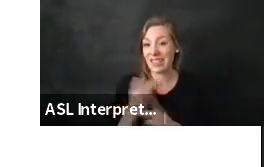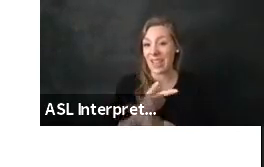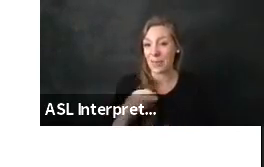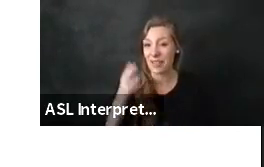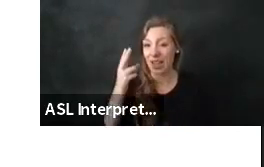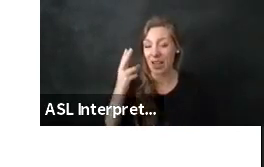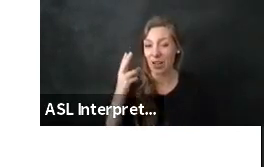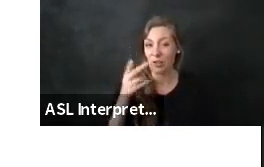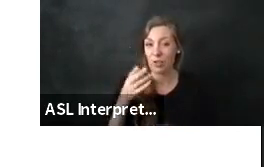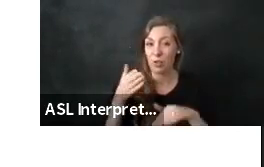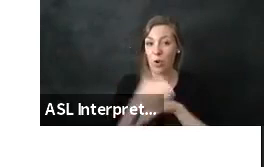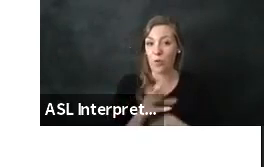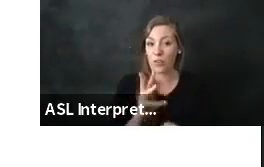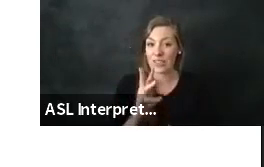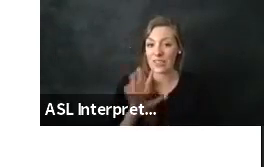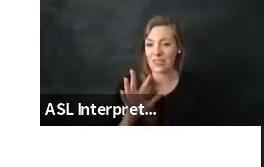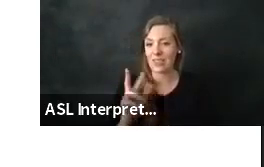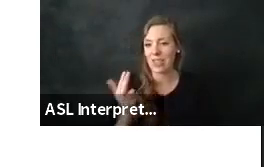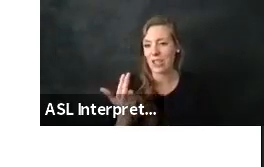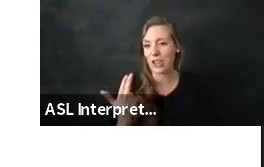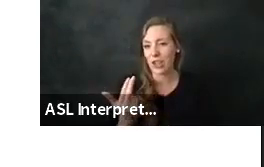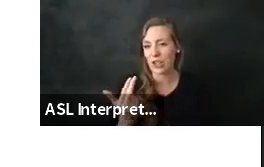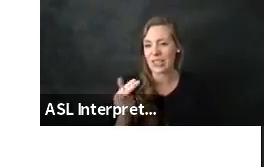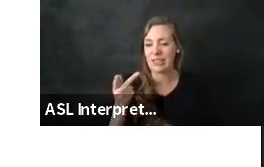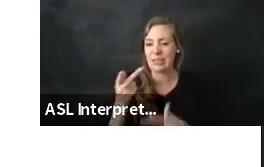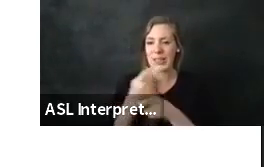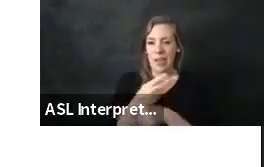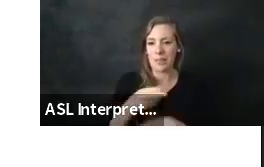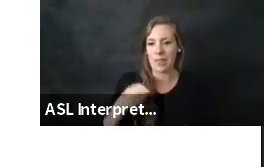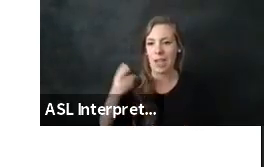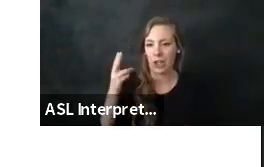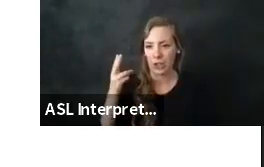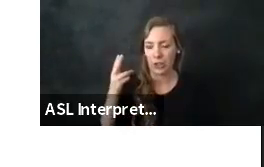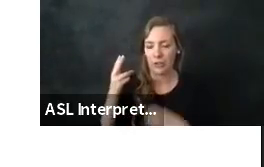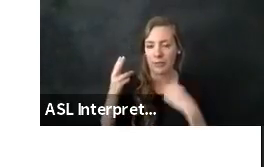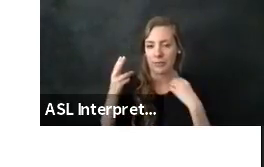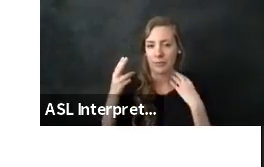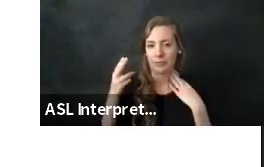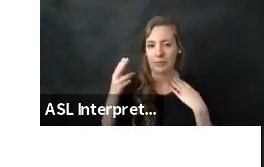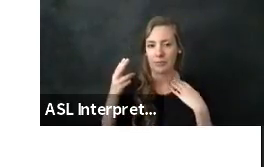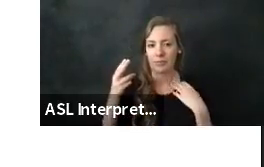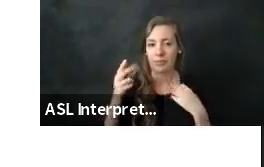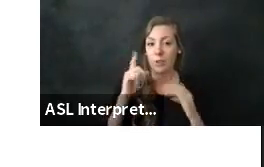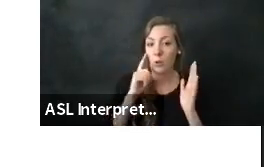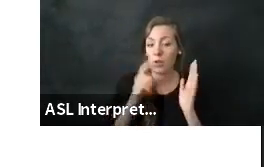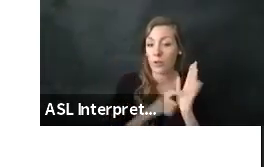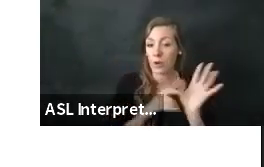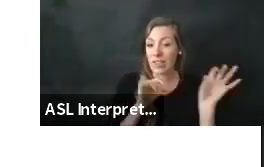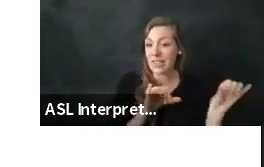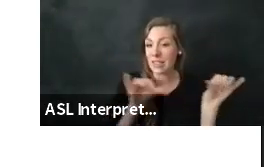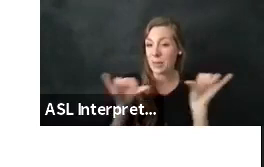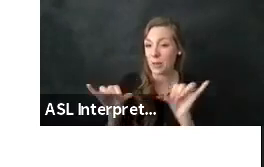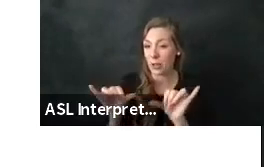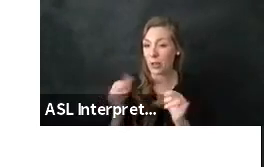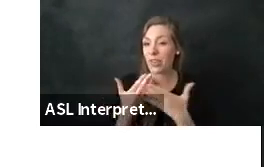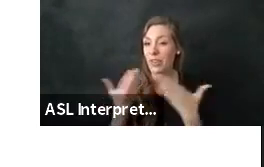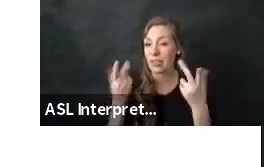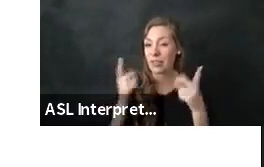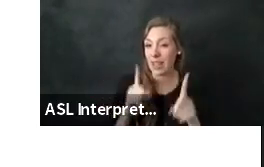for those over 65, it's 13 times higher. We have seen similar trends globally with